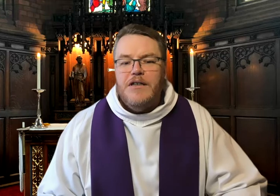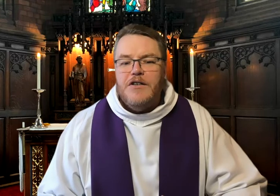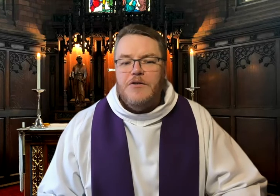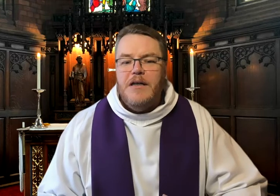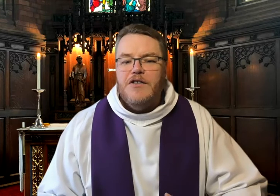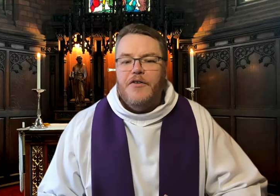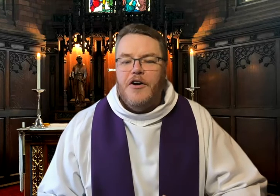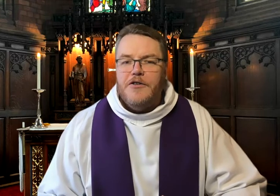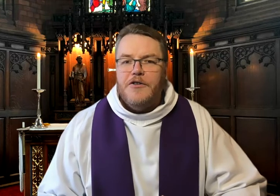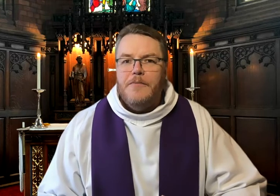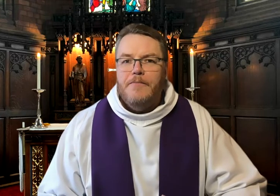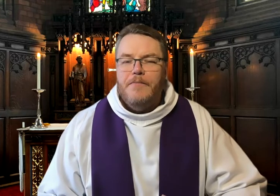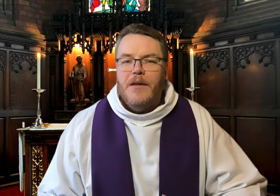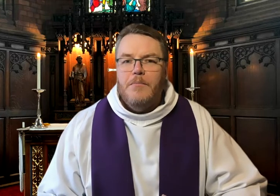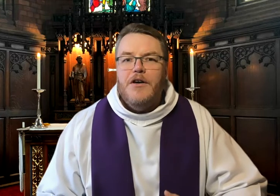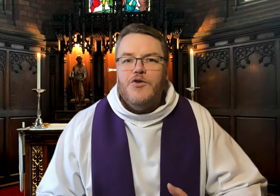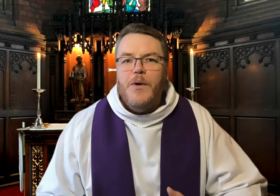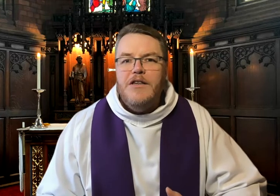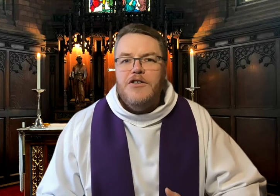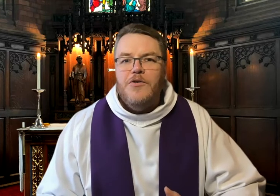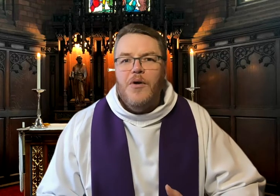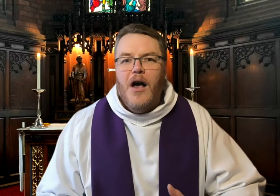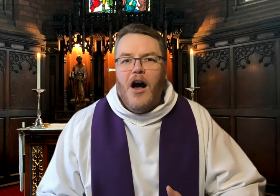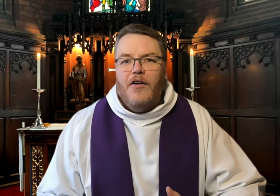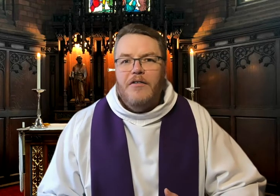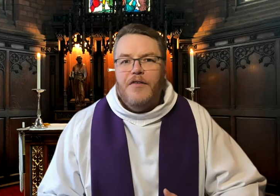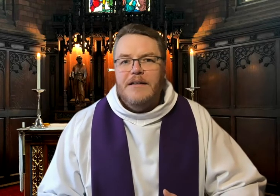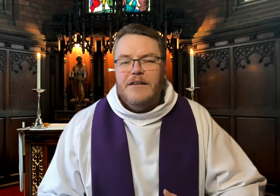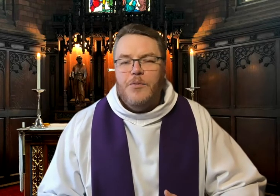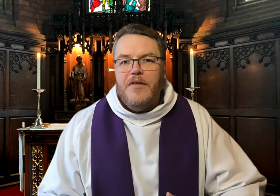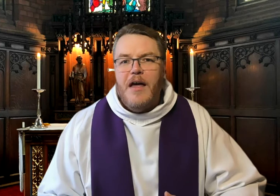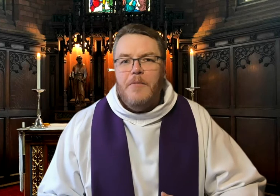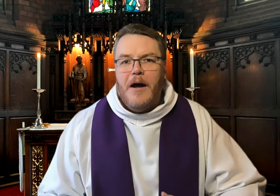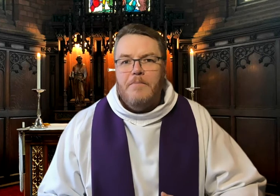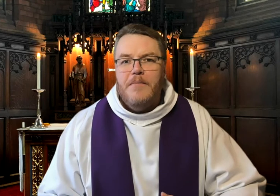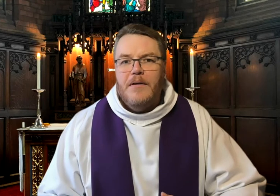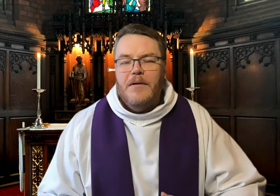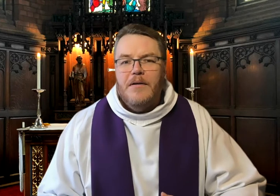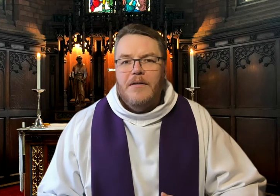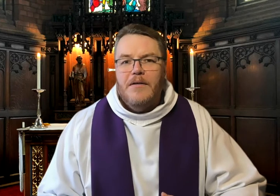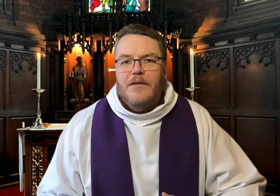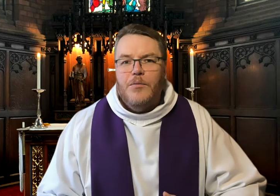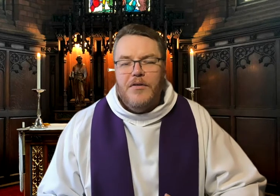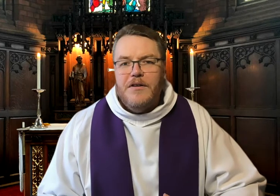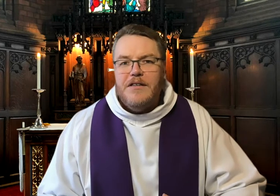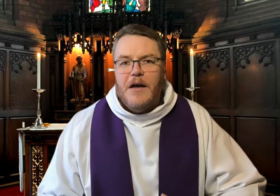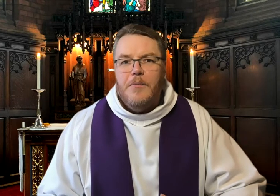Jesus means for us, because we too are invited with Abraham, with the